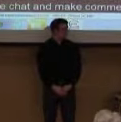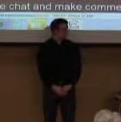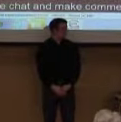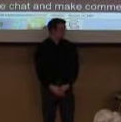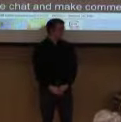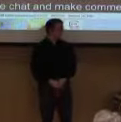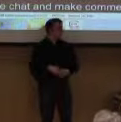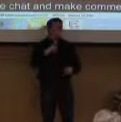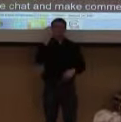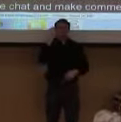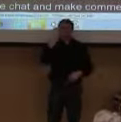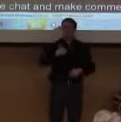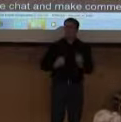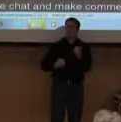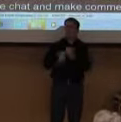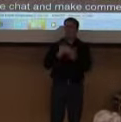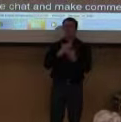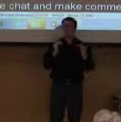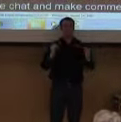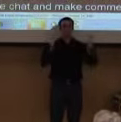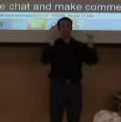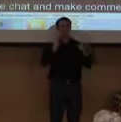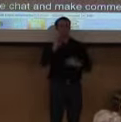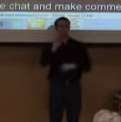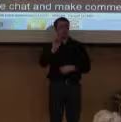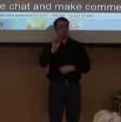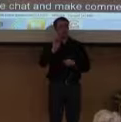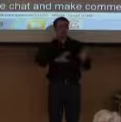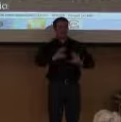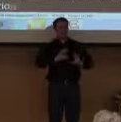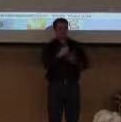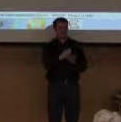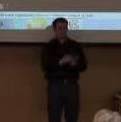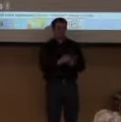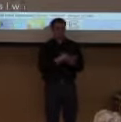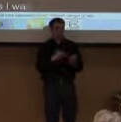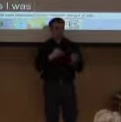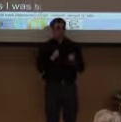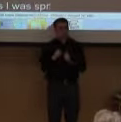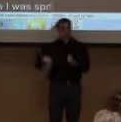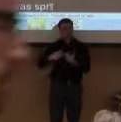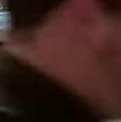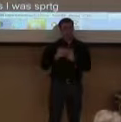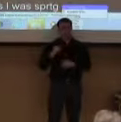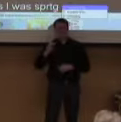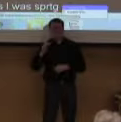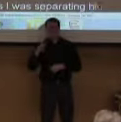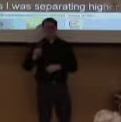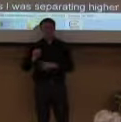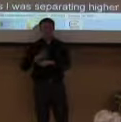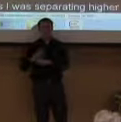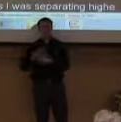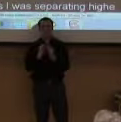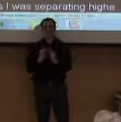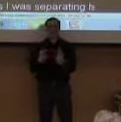Because I was supporting some higher level biochemistry classes as part of this project, the chat feature, it became very